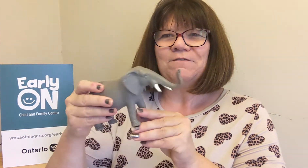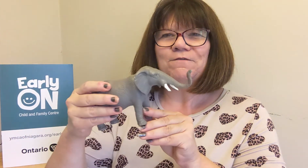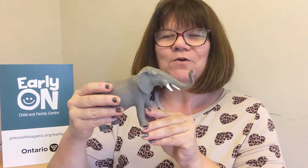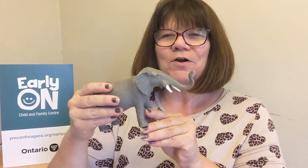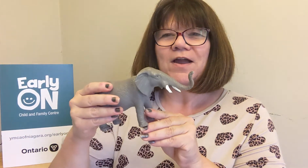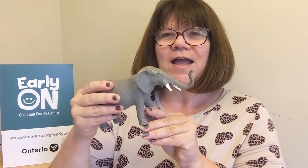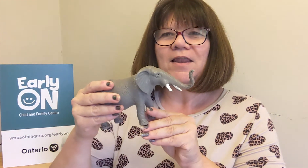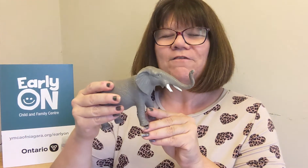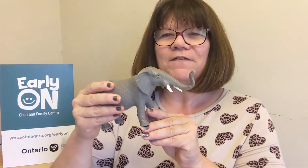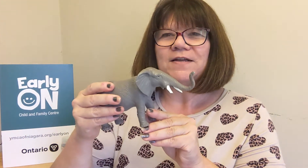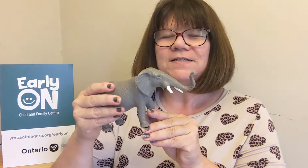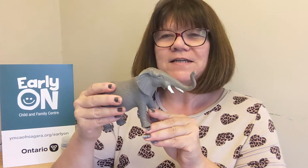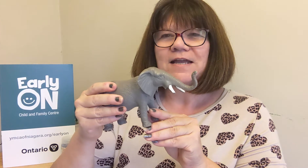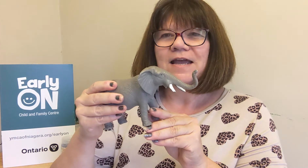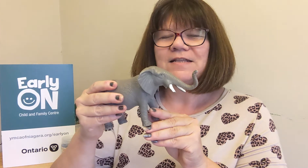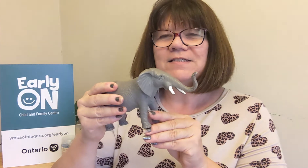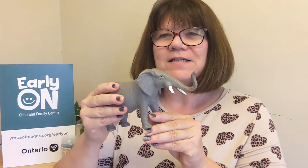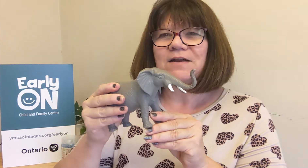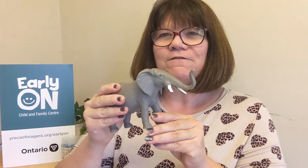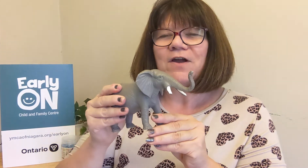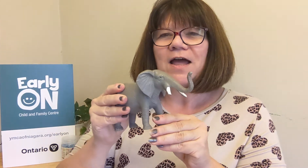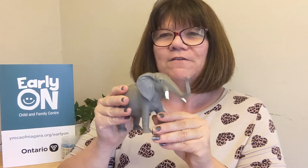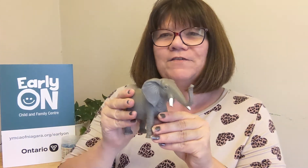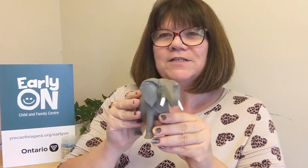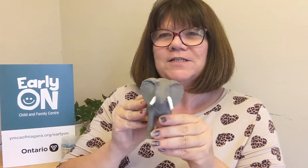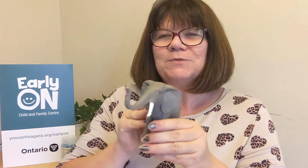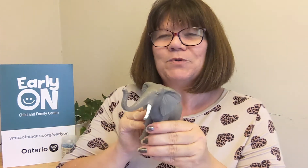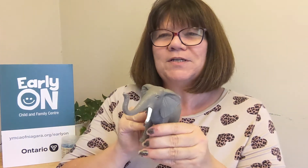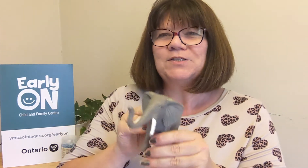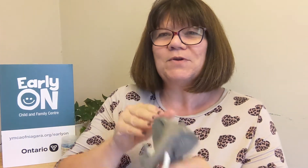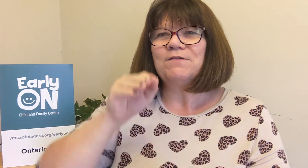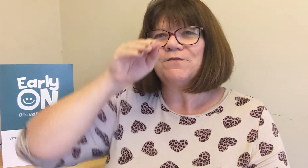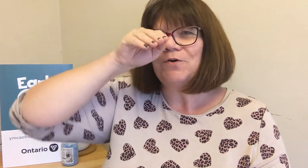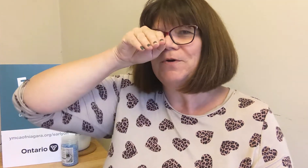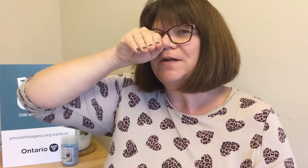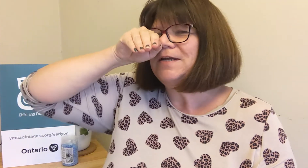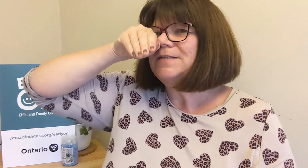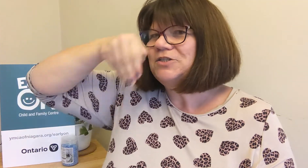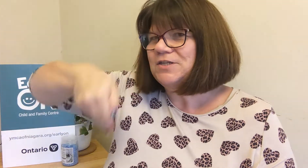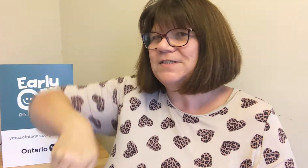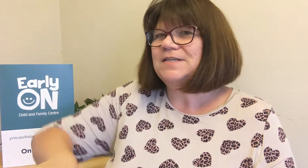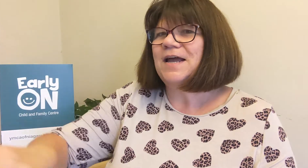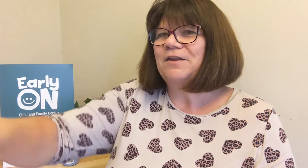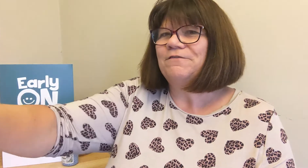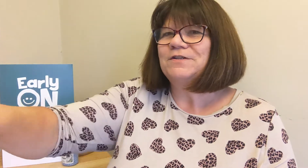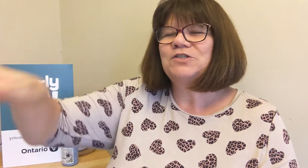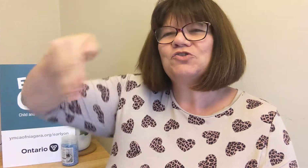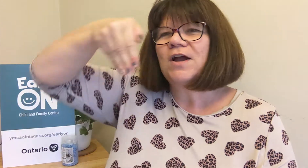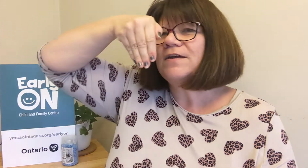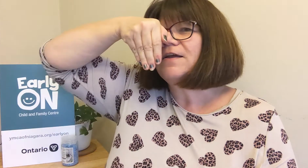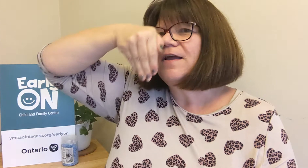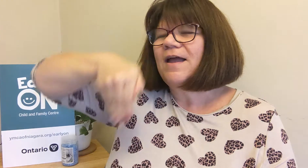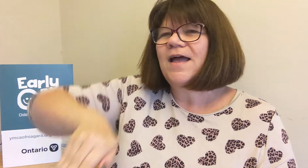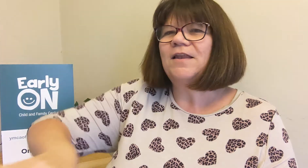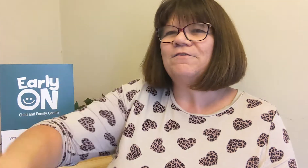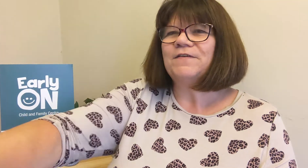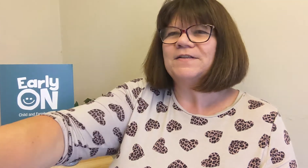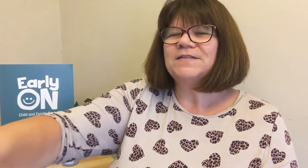for elephant. And the sign for elephant is pretty straightforward. It's just the elephant's trunk. Elephant.